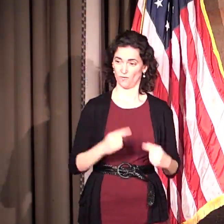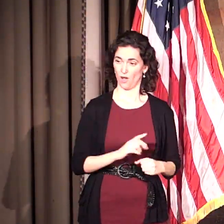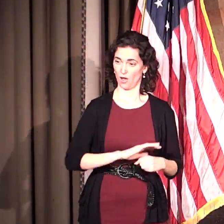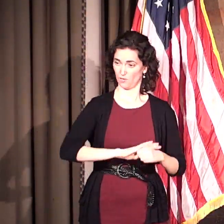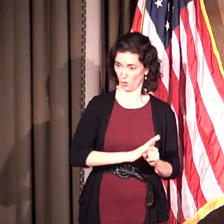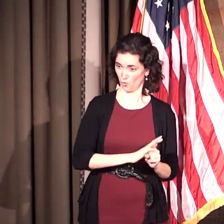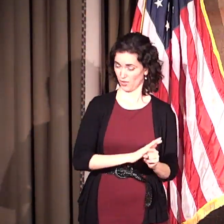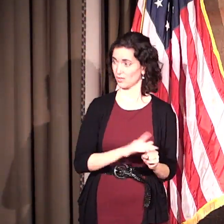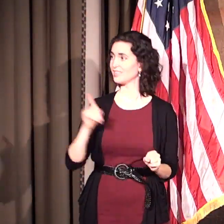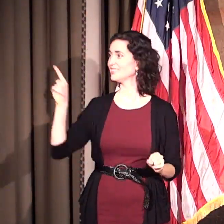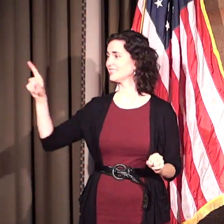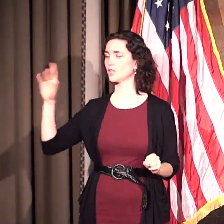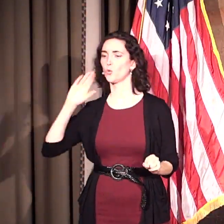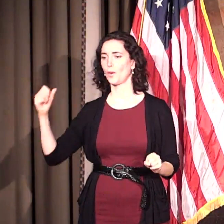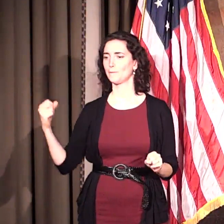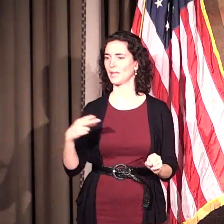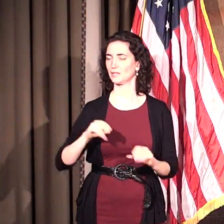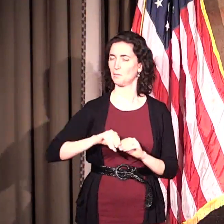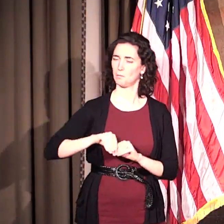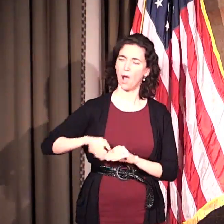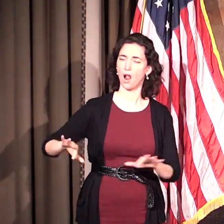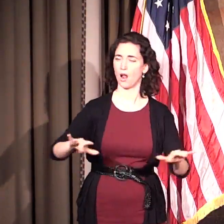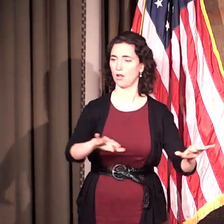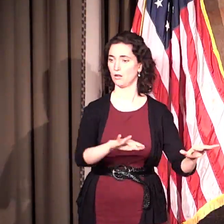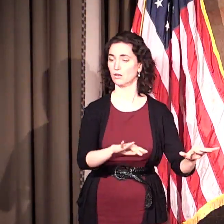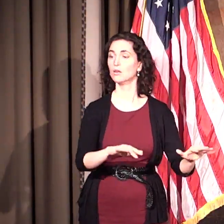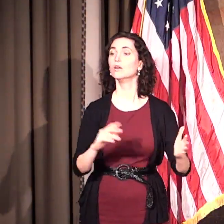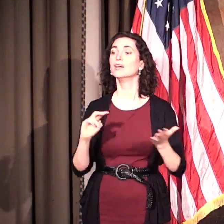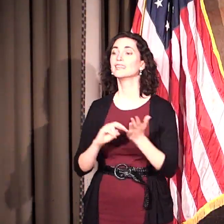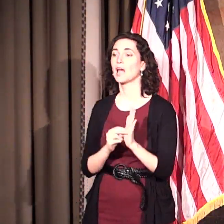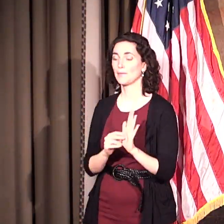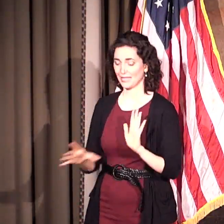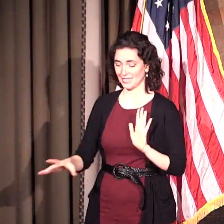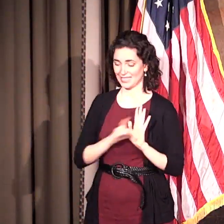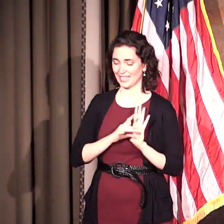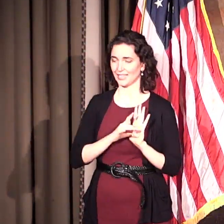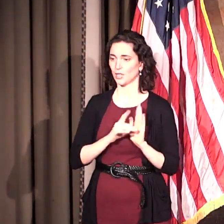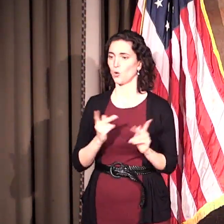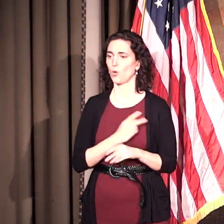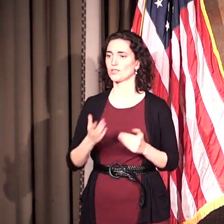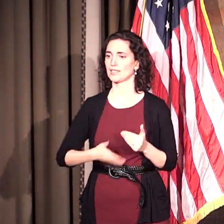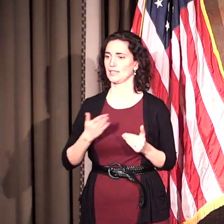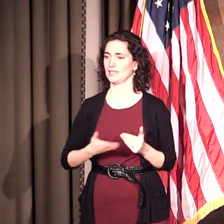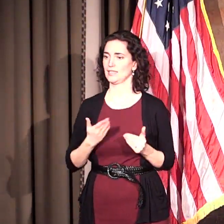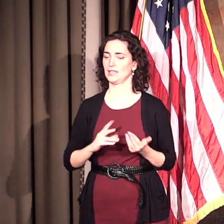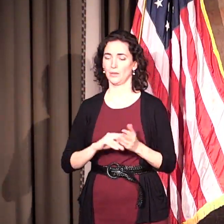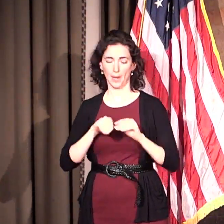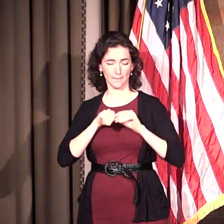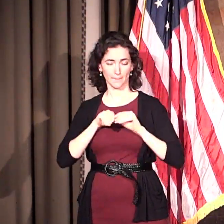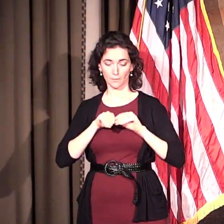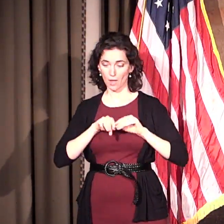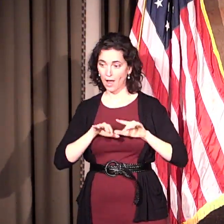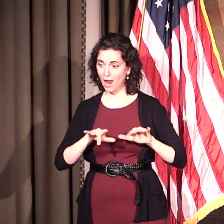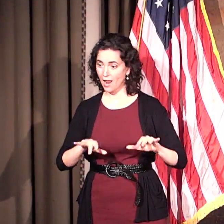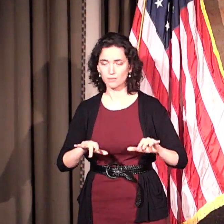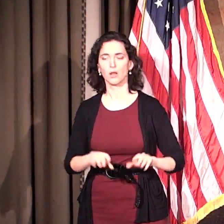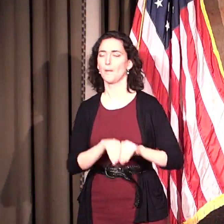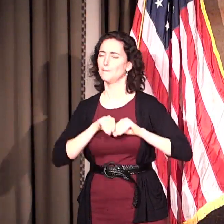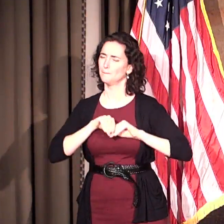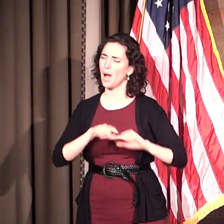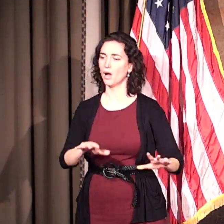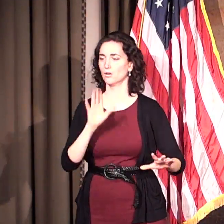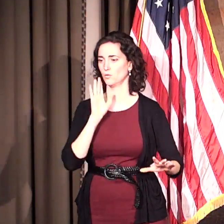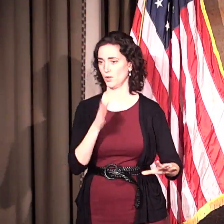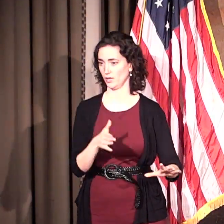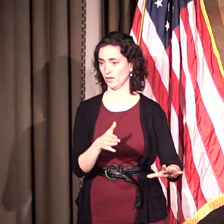more transmission is ahead for us. This is very similar to the situation we found ourselves in the run-up to Christmas and New